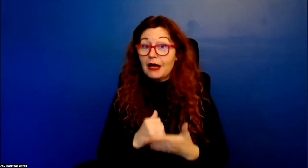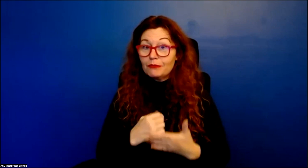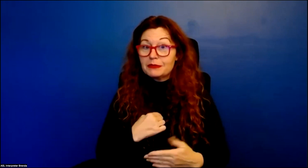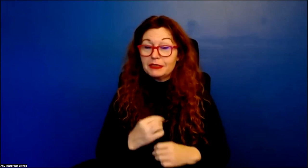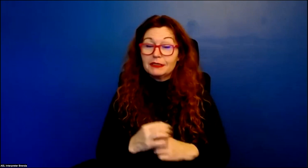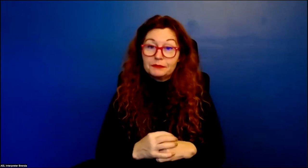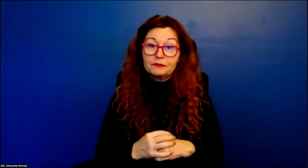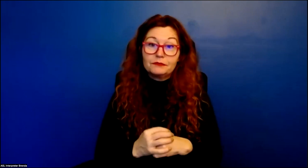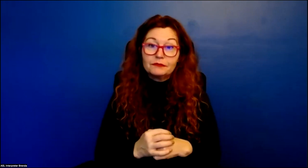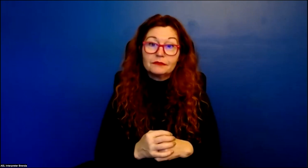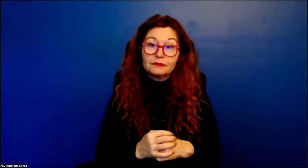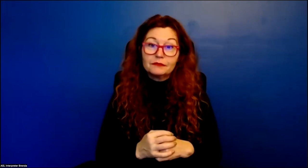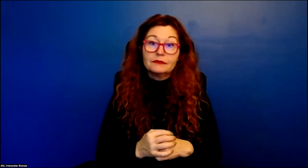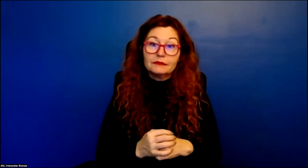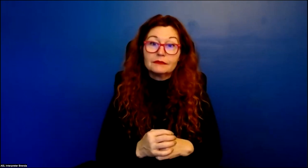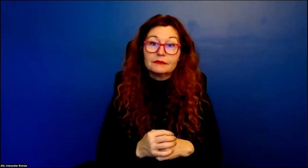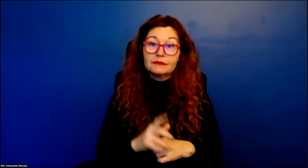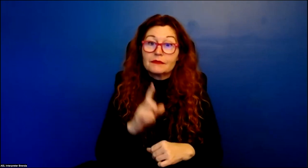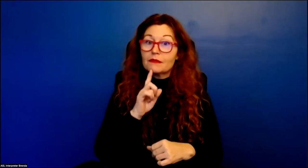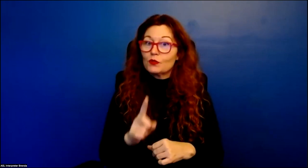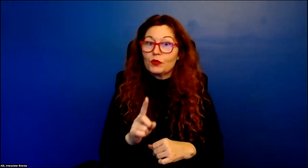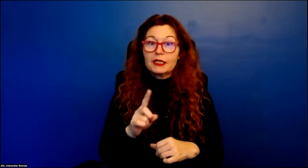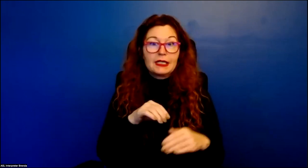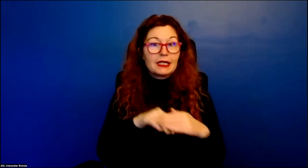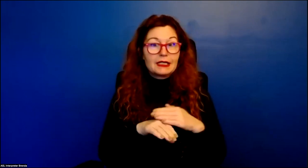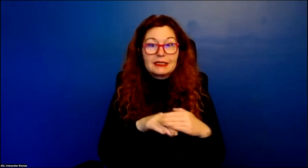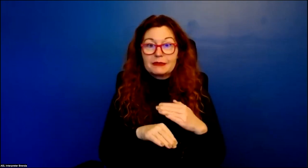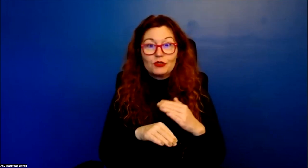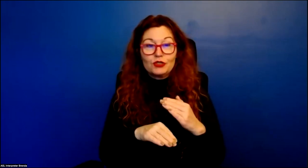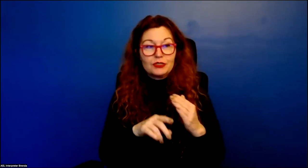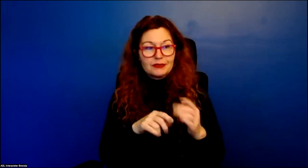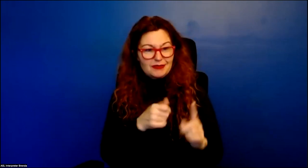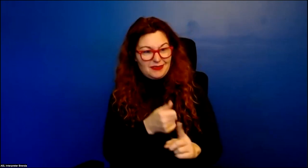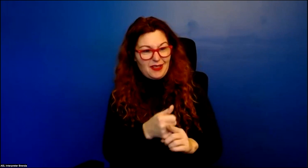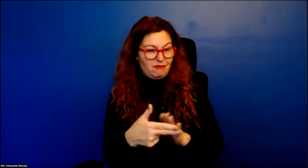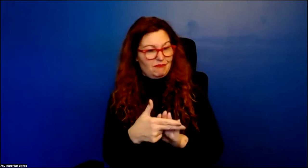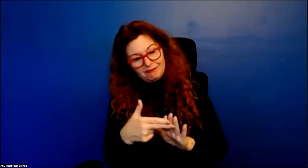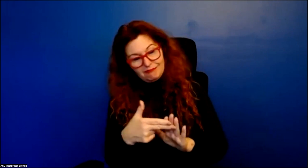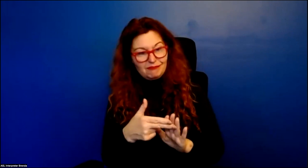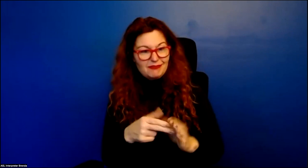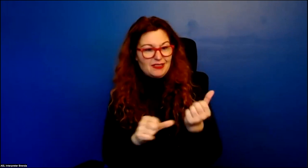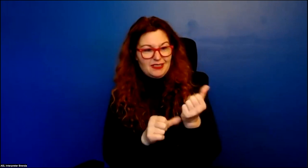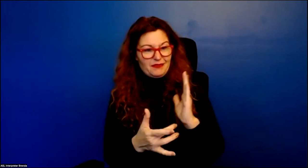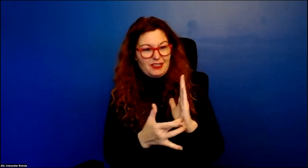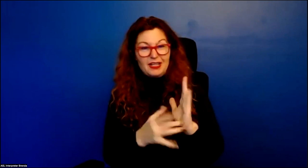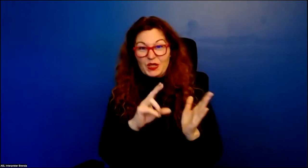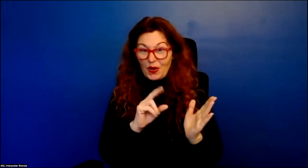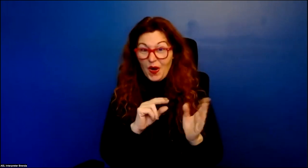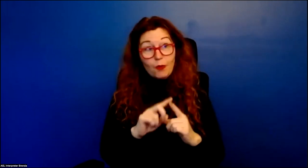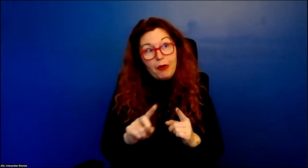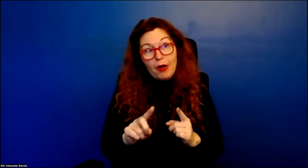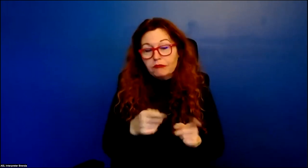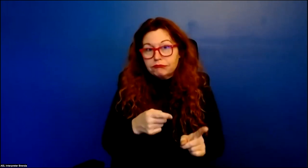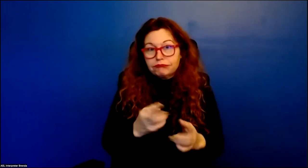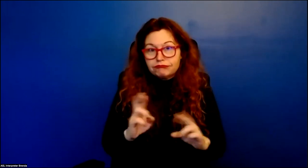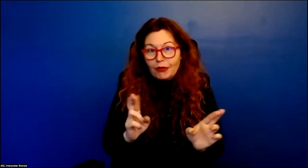accessible device, but I use it as such. With the iPad, I use the